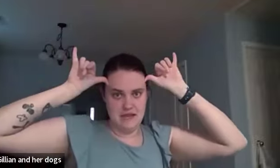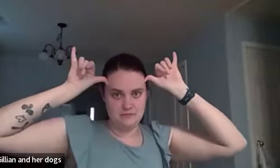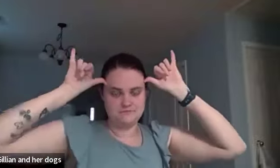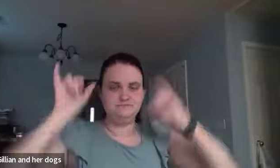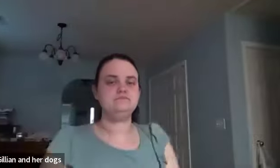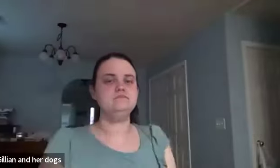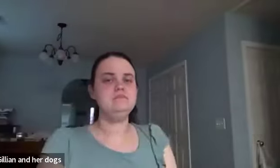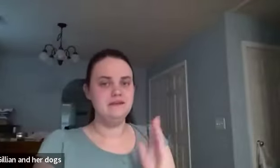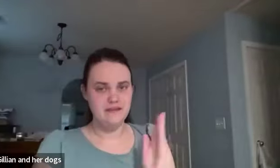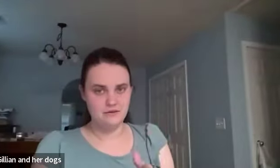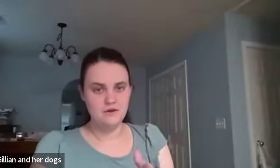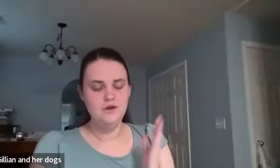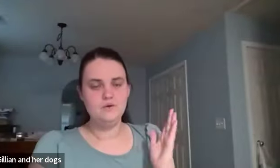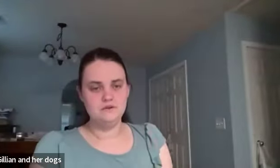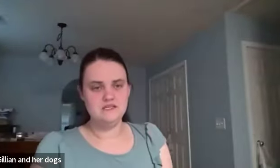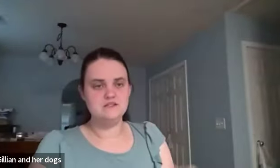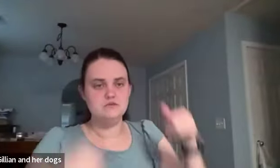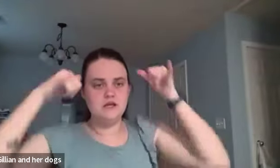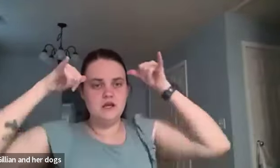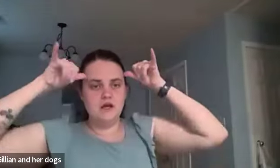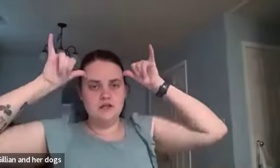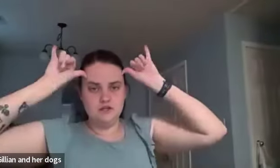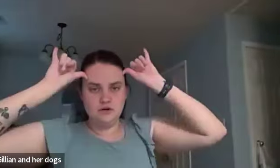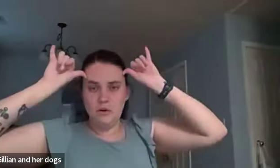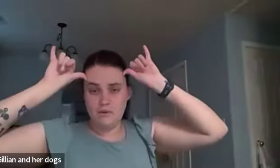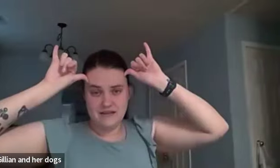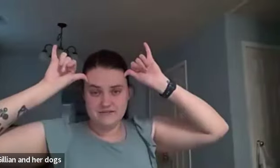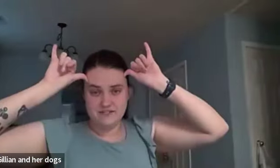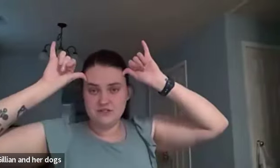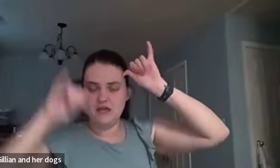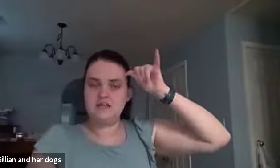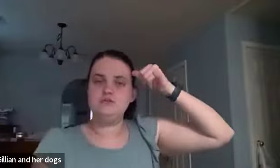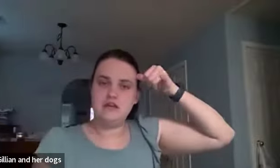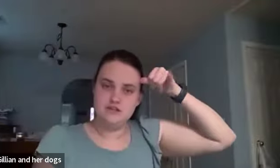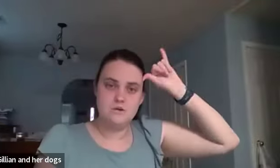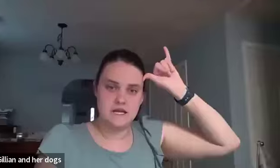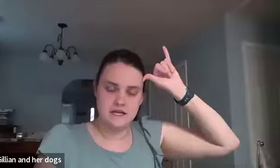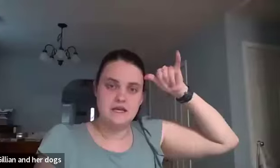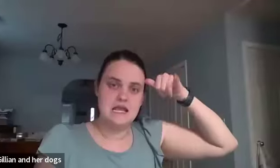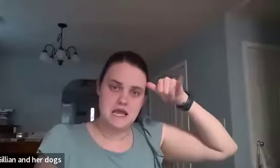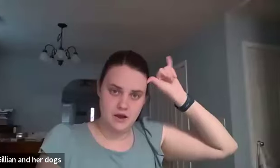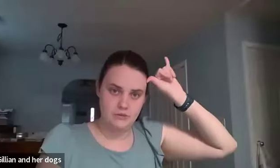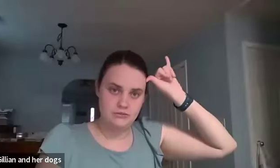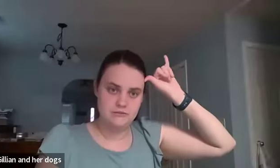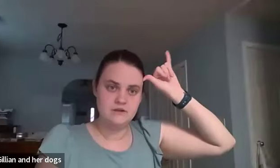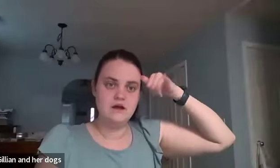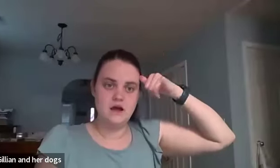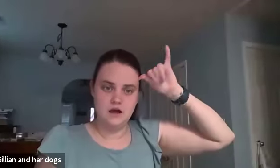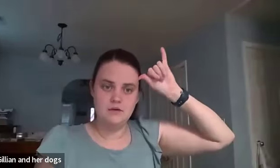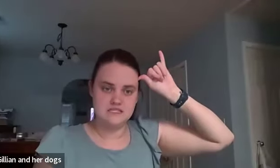cow. Now, with this one, you don't always have to do two hands. You can do one hand, cow. This